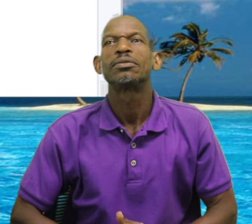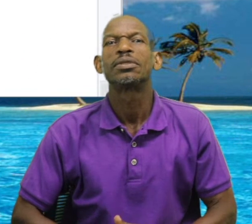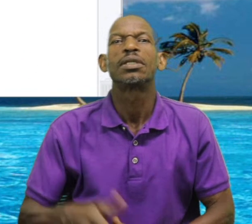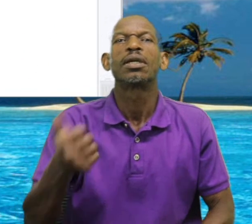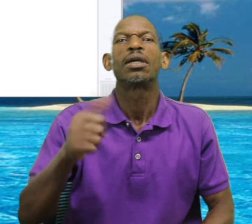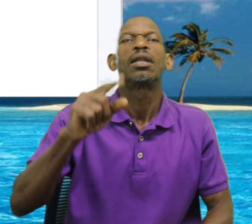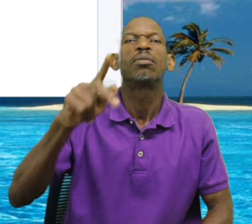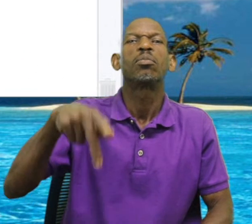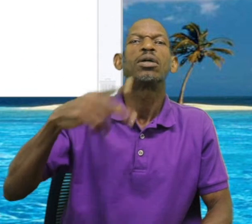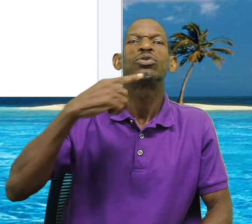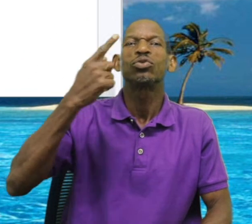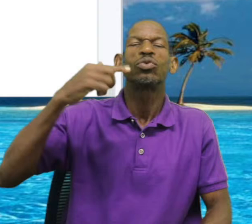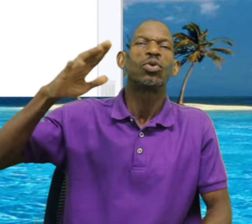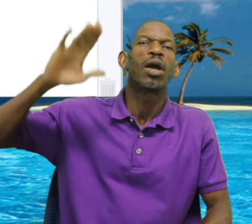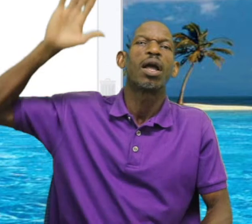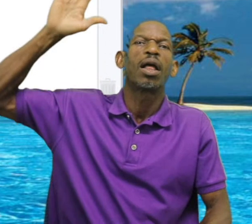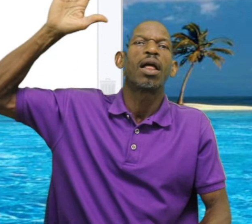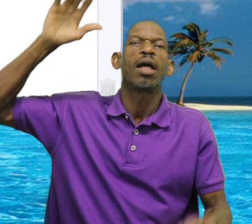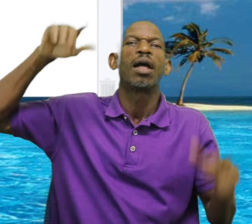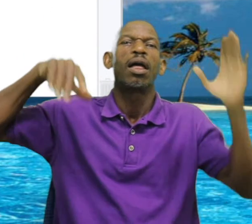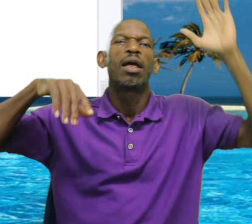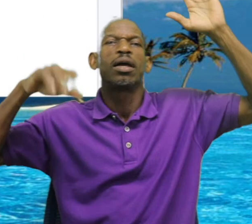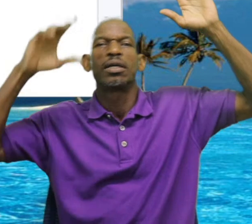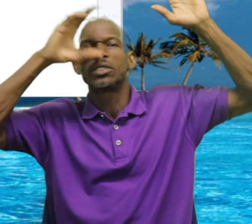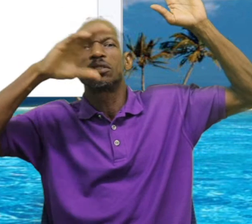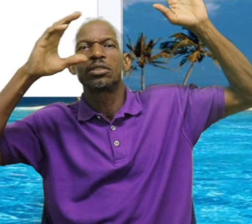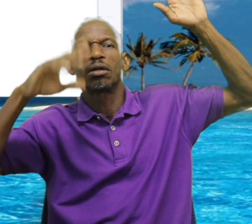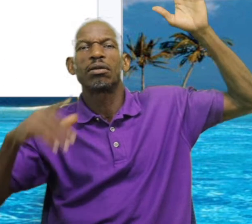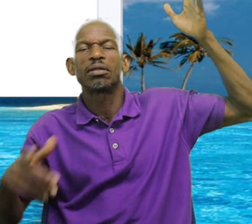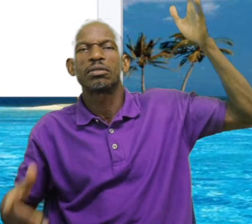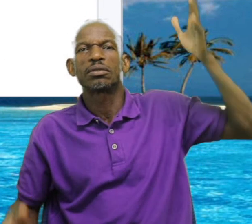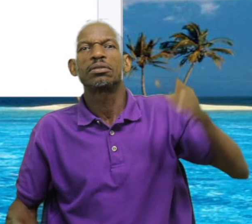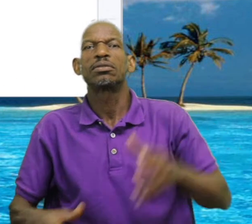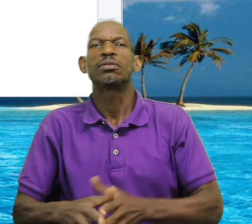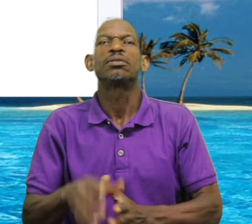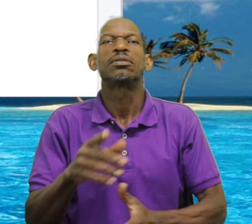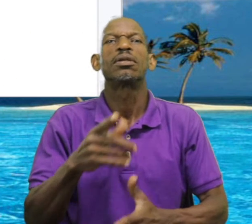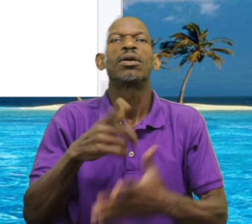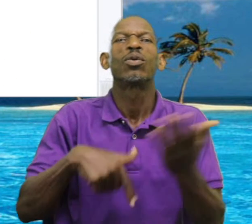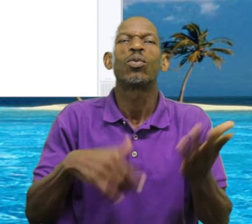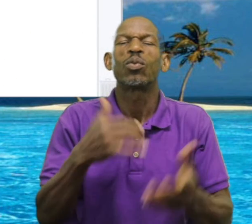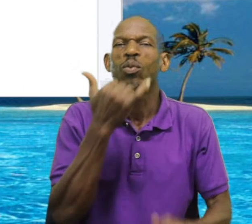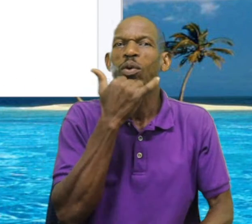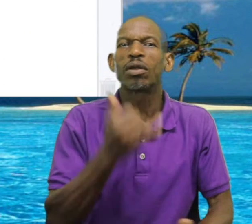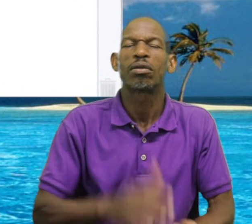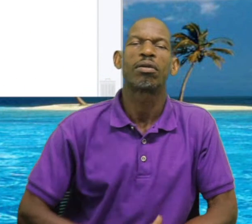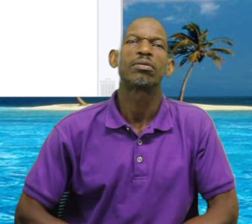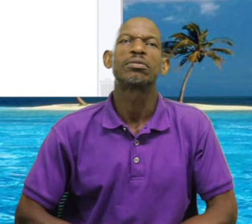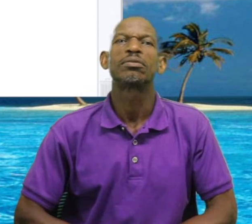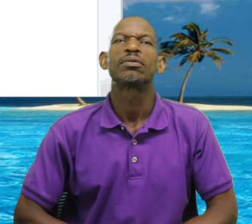Anybody, any volunteer? Cheryl, you tell me it is wrong. Why? Yeah, Cheryl, go ahead.